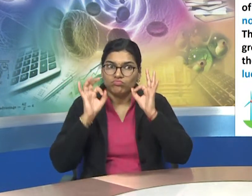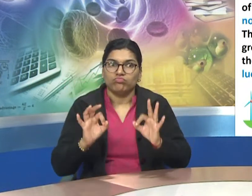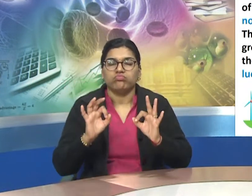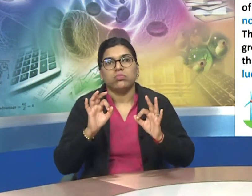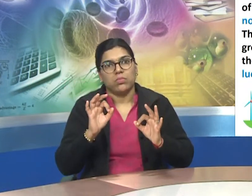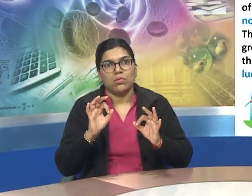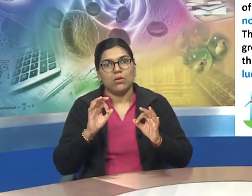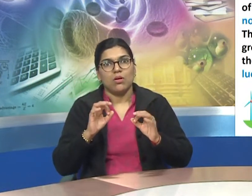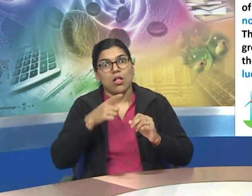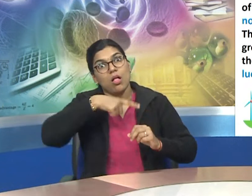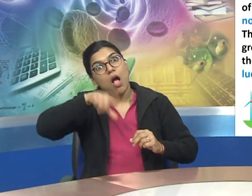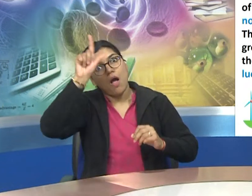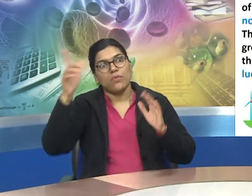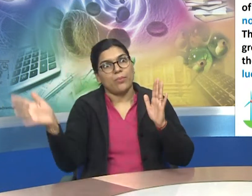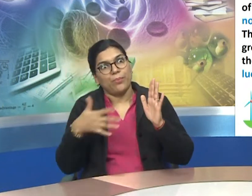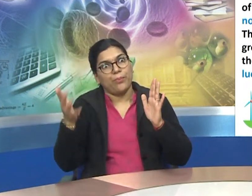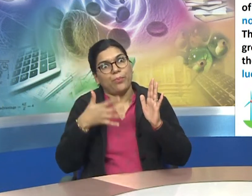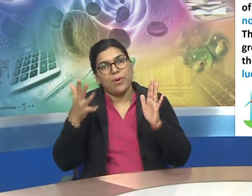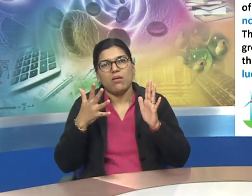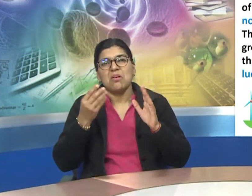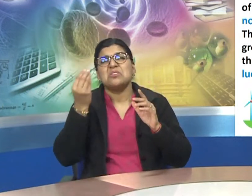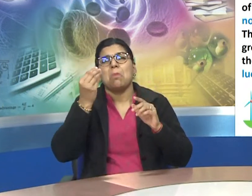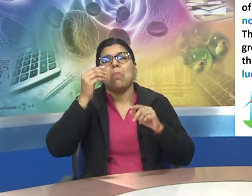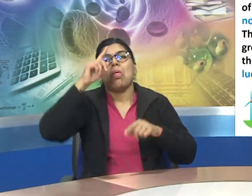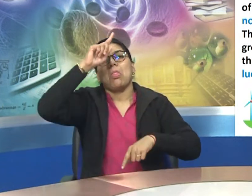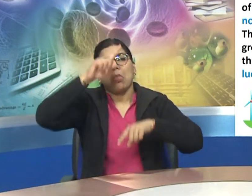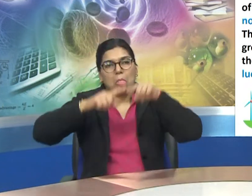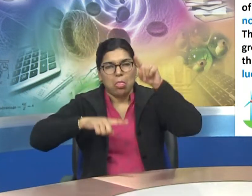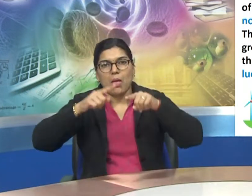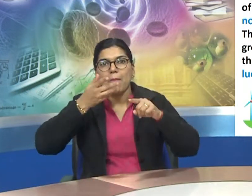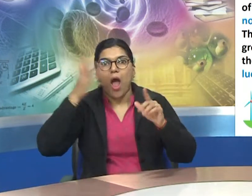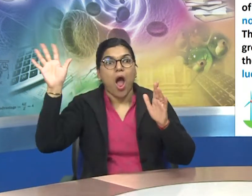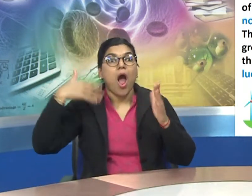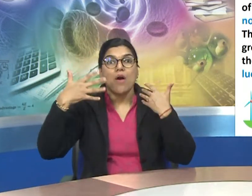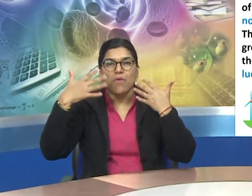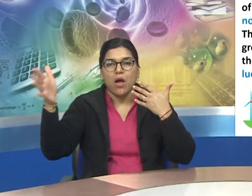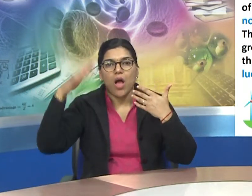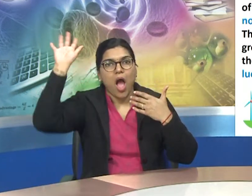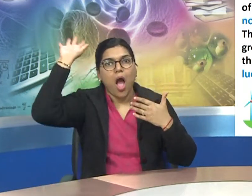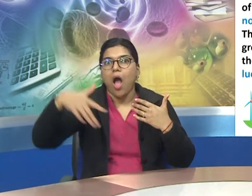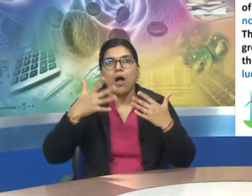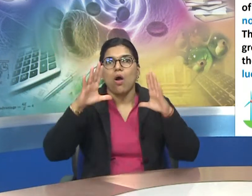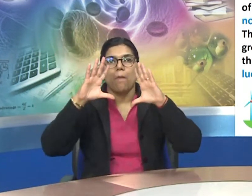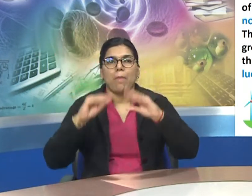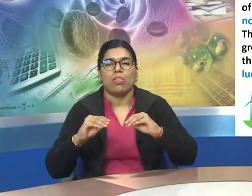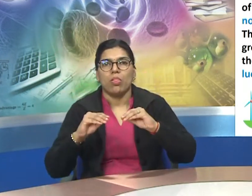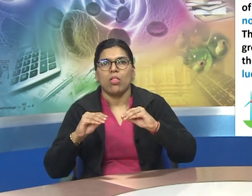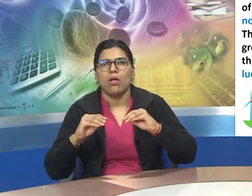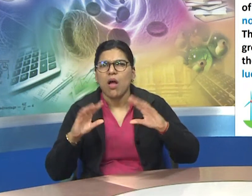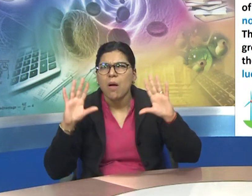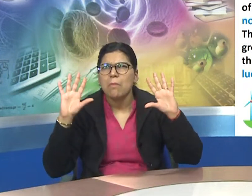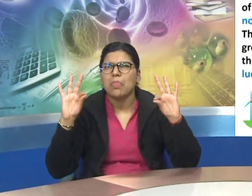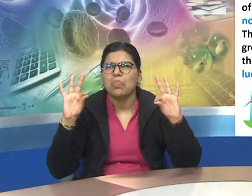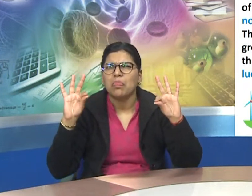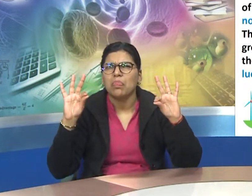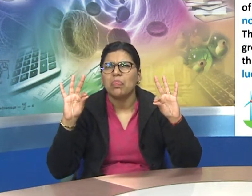is intermittent and it does not always blow when electricity is needed.